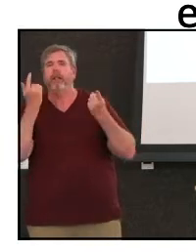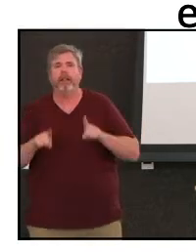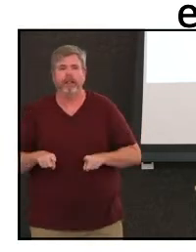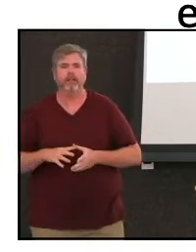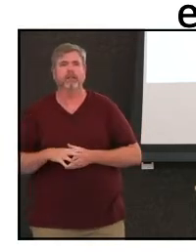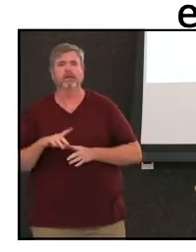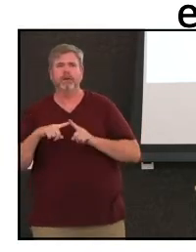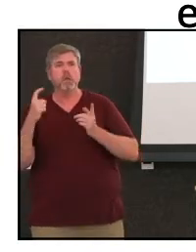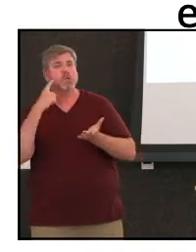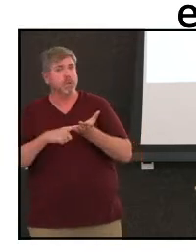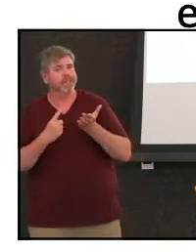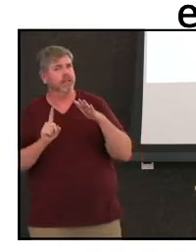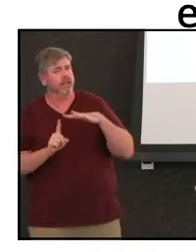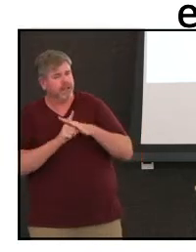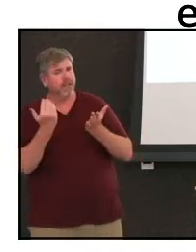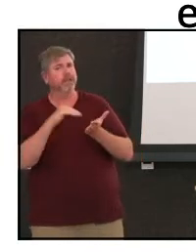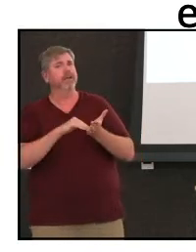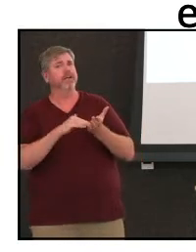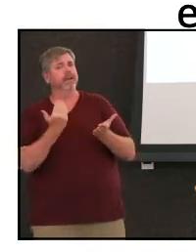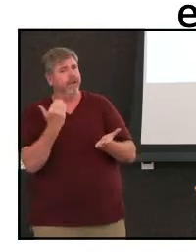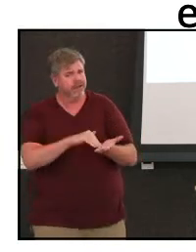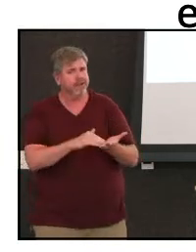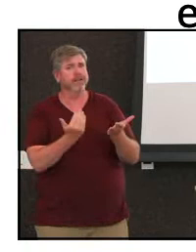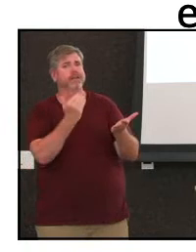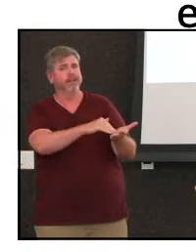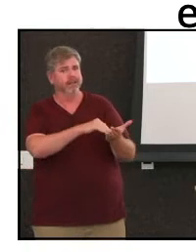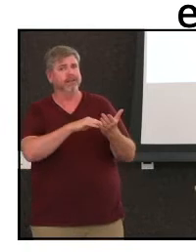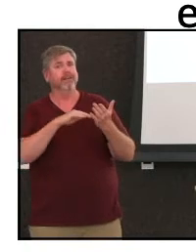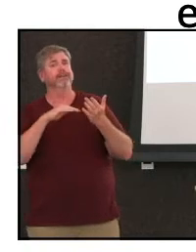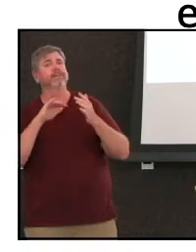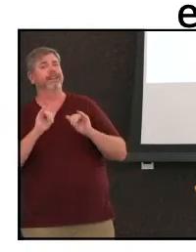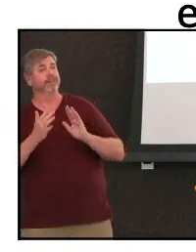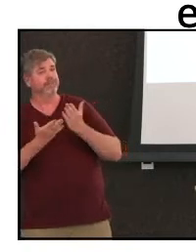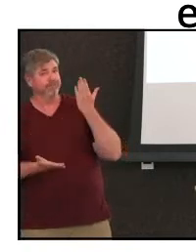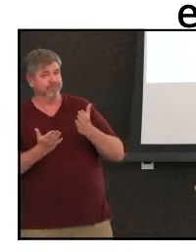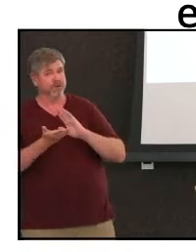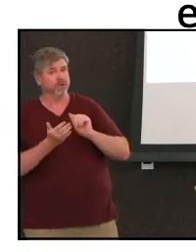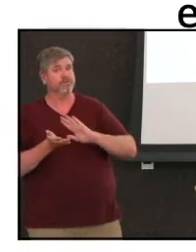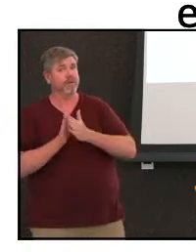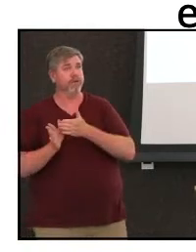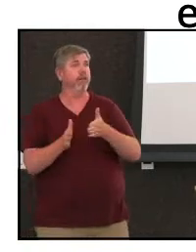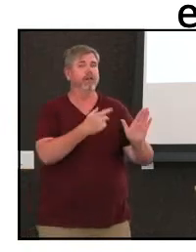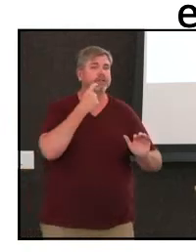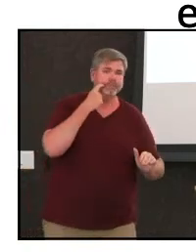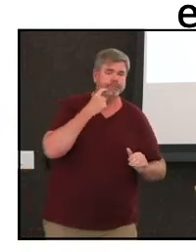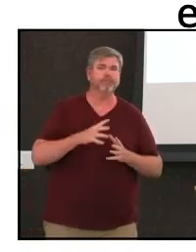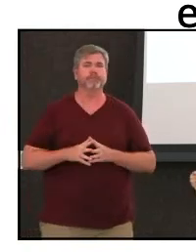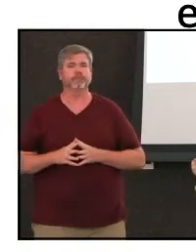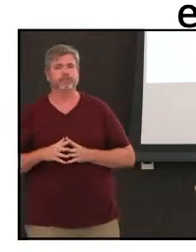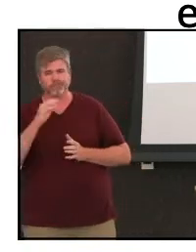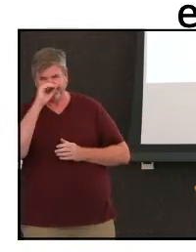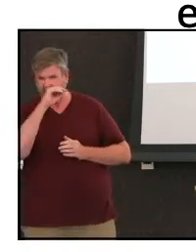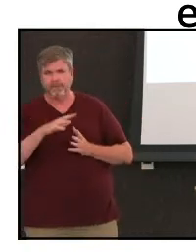They may develop an addiction. And I want you to know that treatment is available for that, and it doesn't end with overdose treatment. So if someone